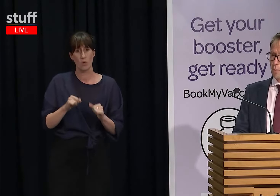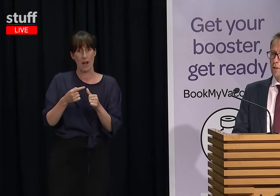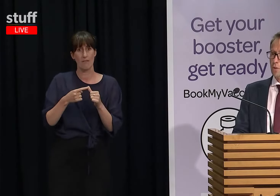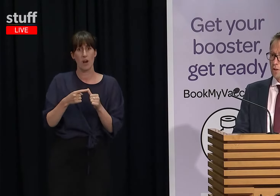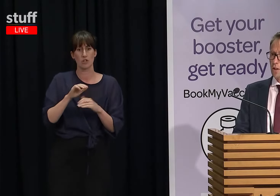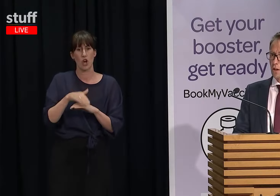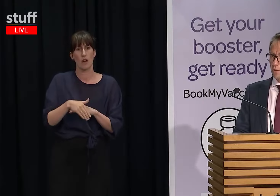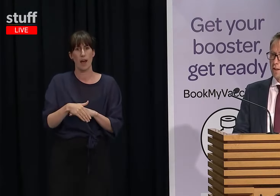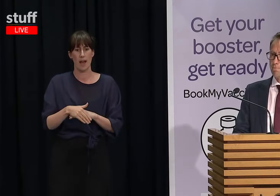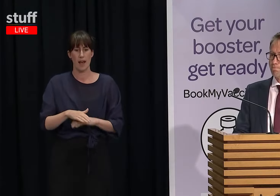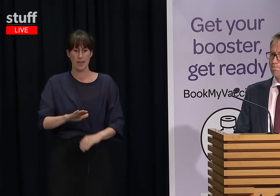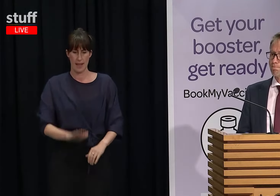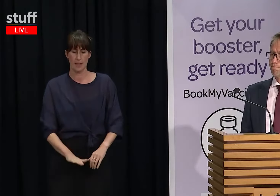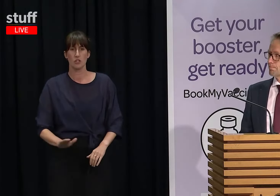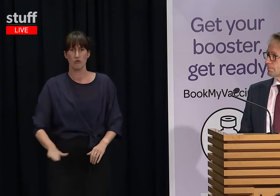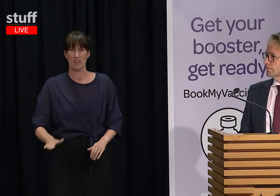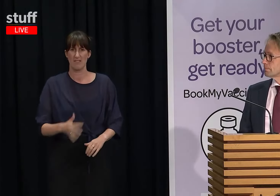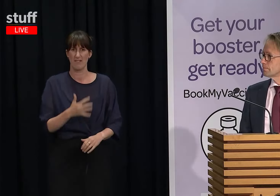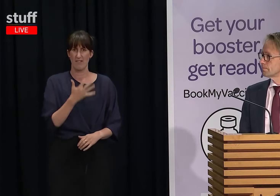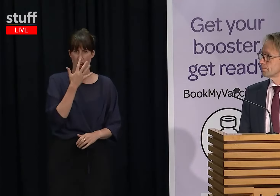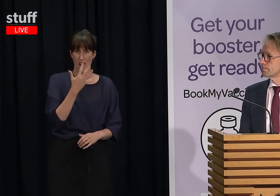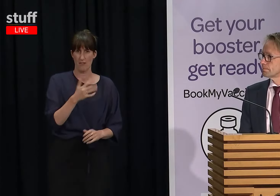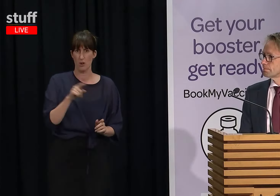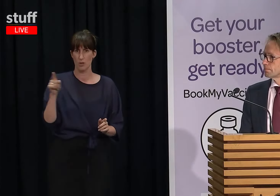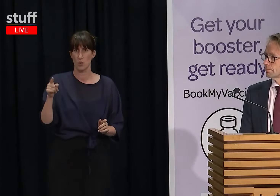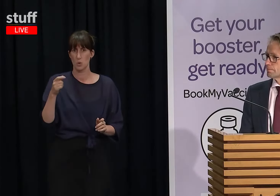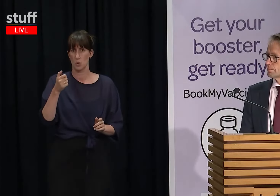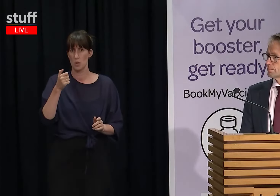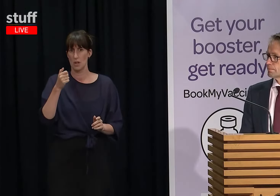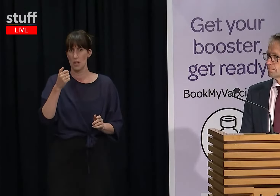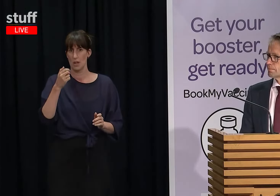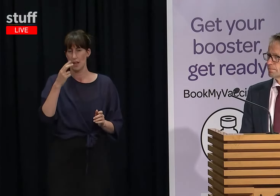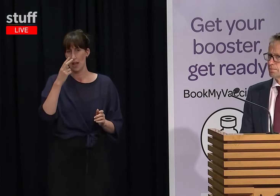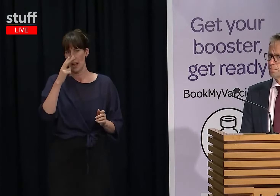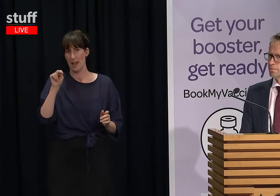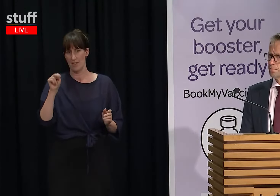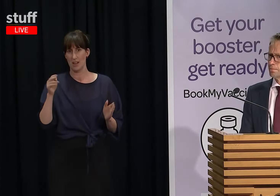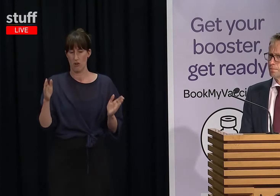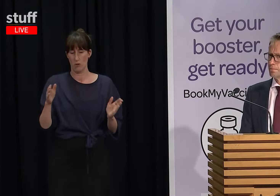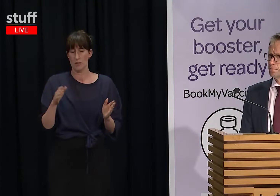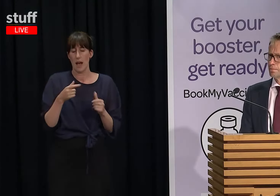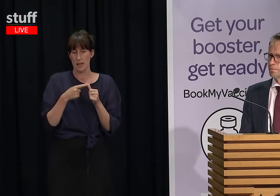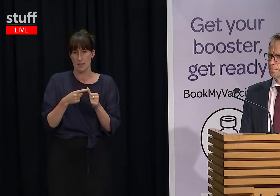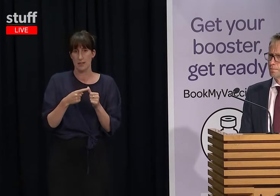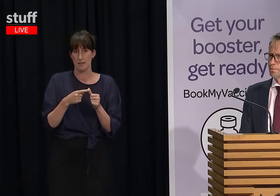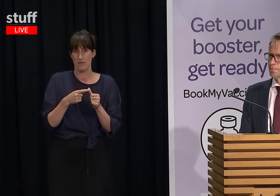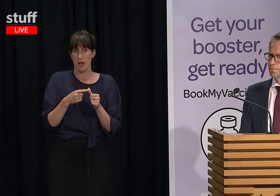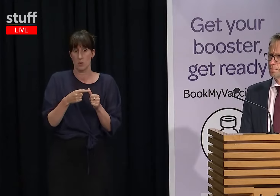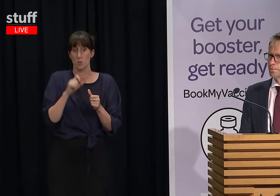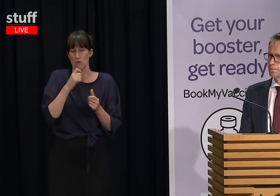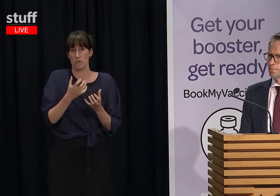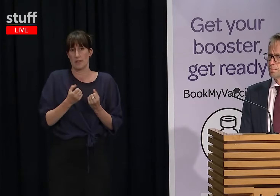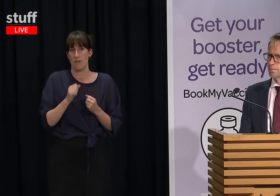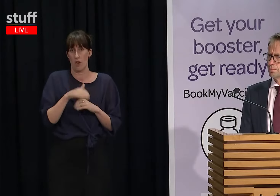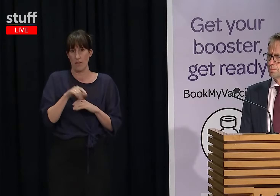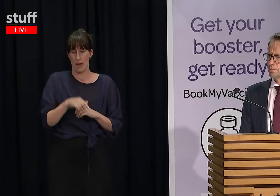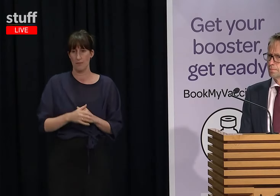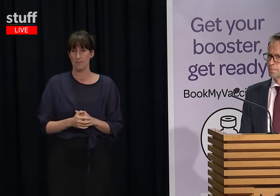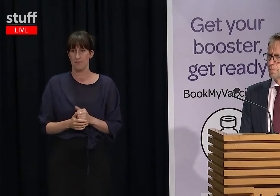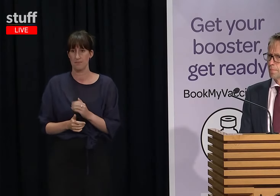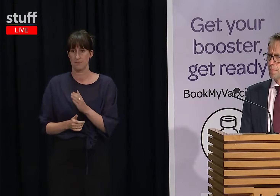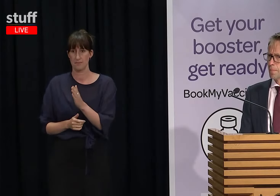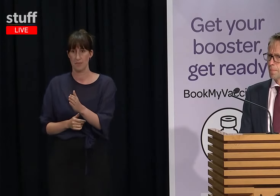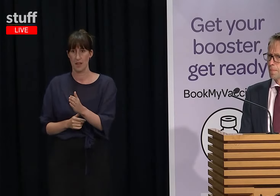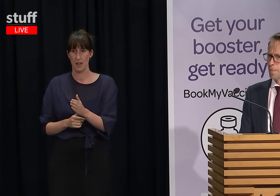review and come back to us. Mikey, Bernard, then Amelia. Just wanting to change topic for a quick minute here. We